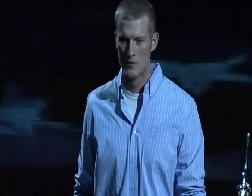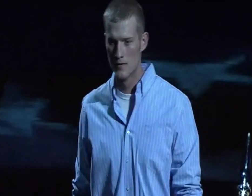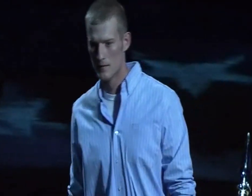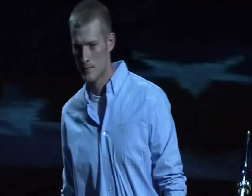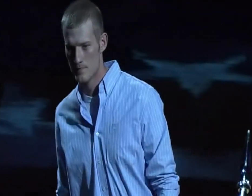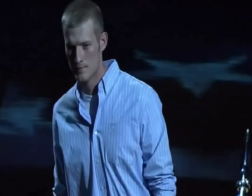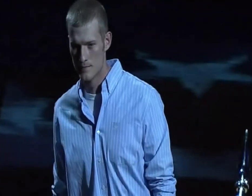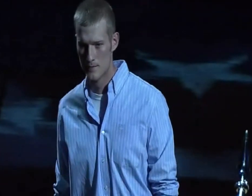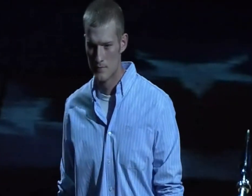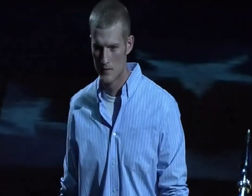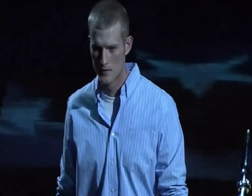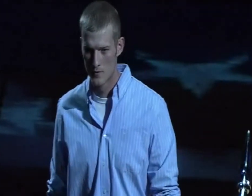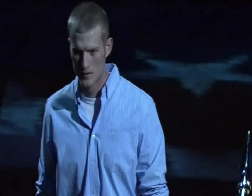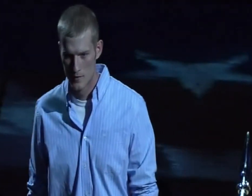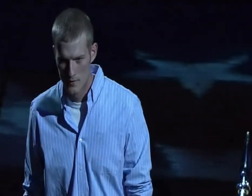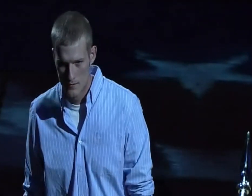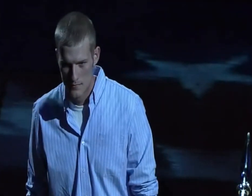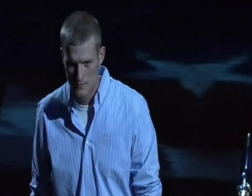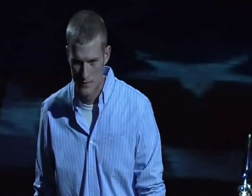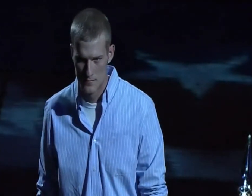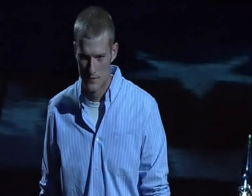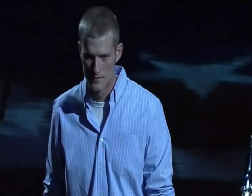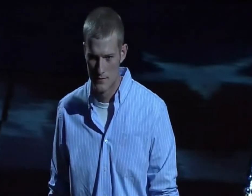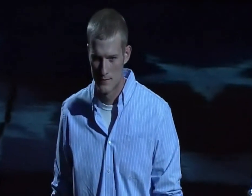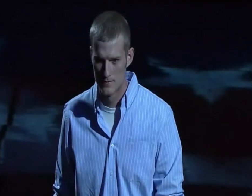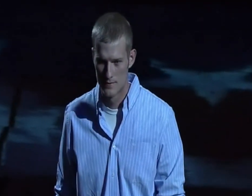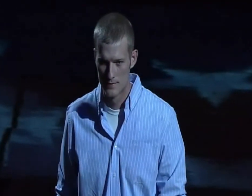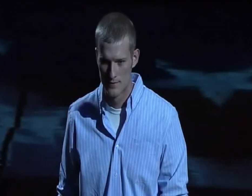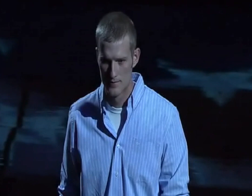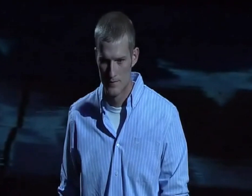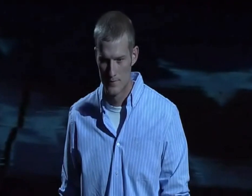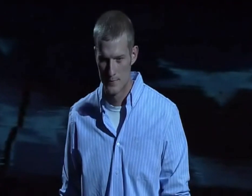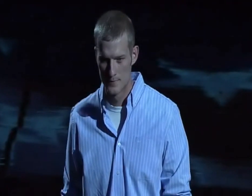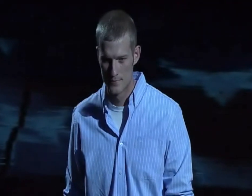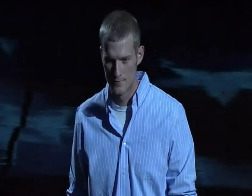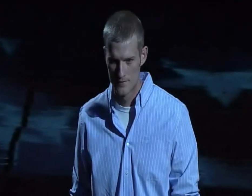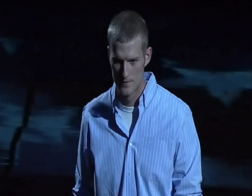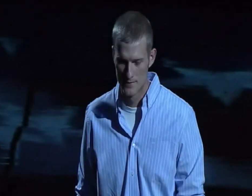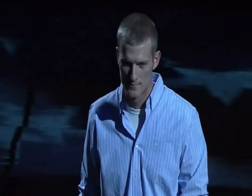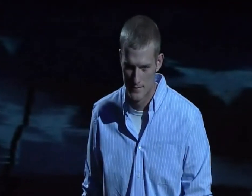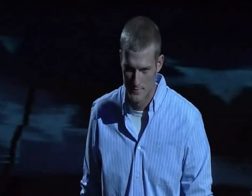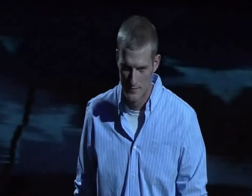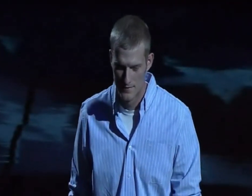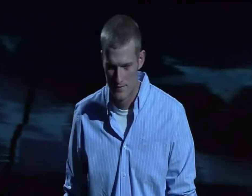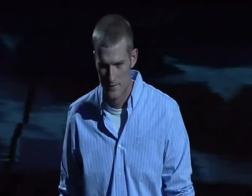Technology Center, Vice President of the Deaf Leadership Club, Cody Thomas.